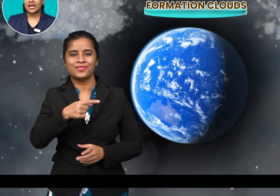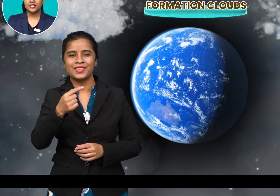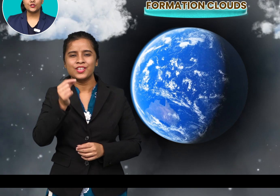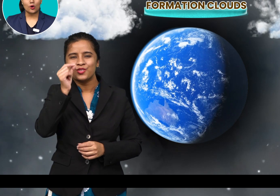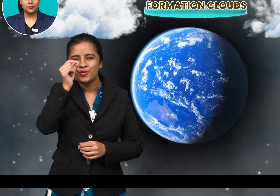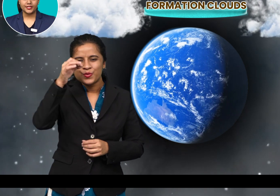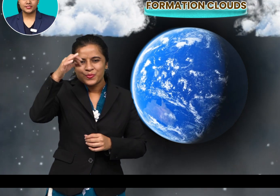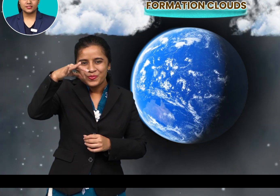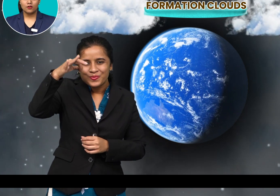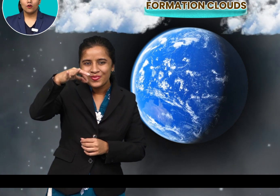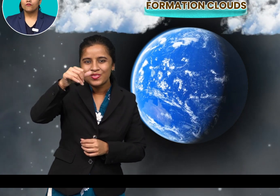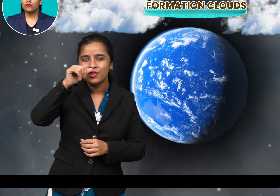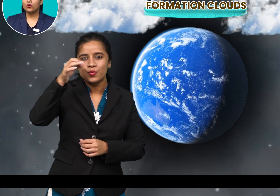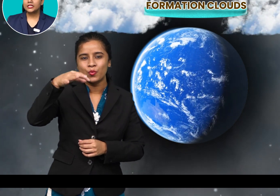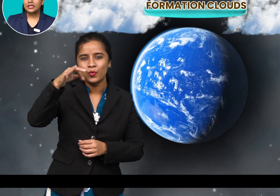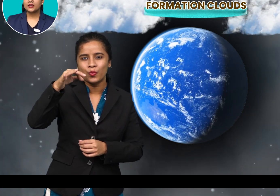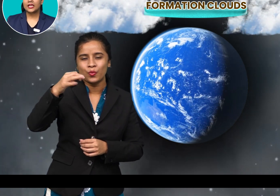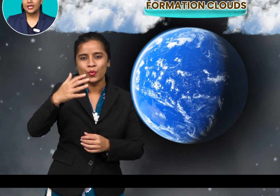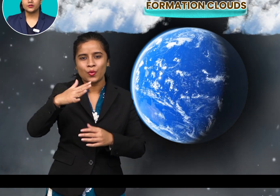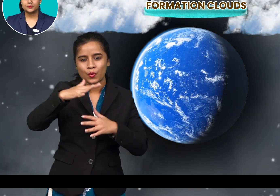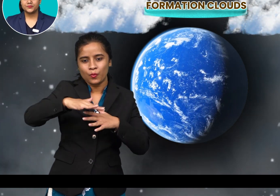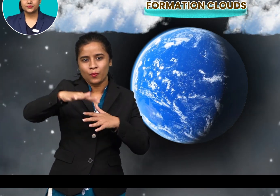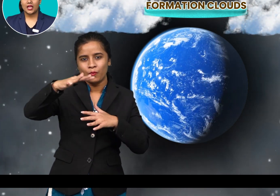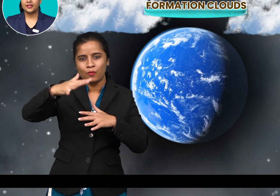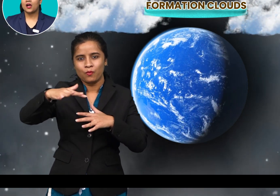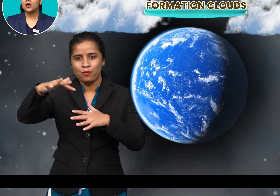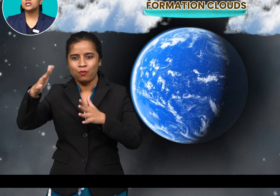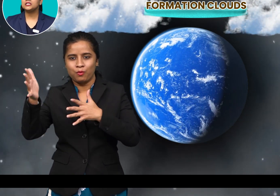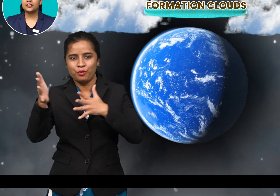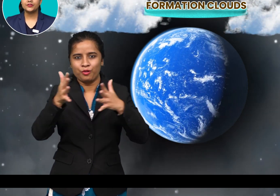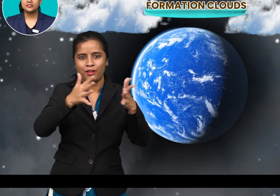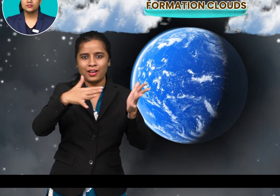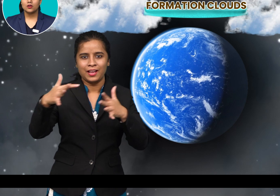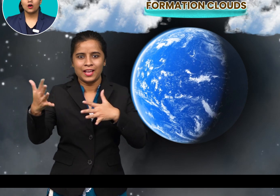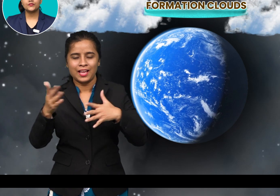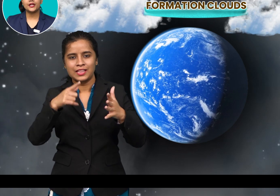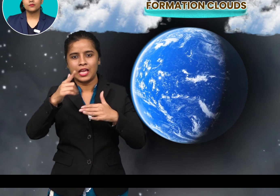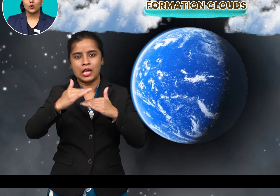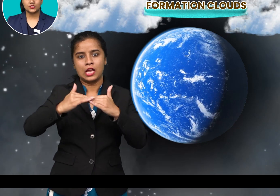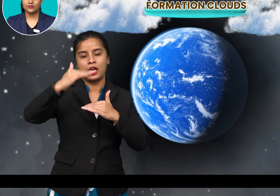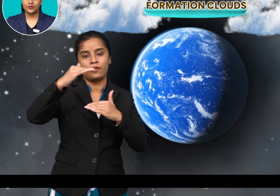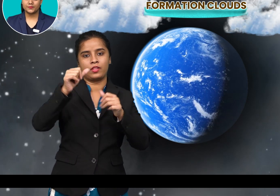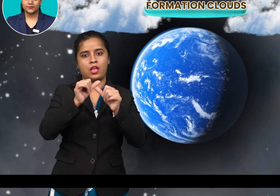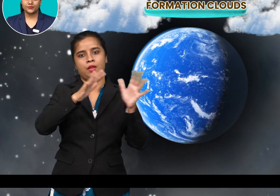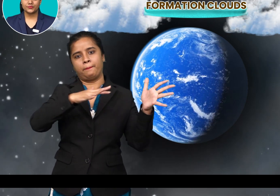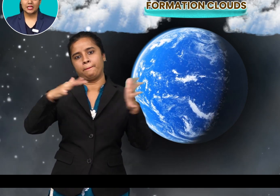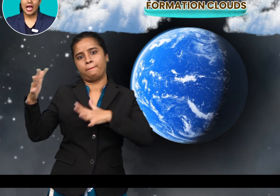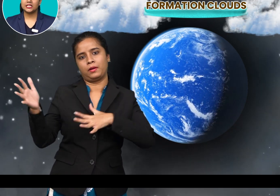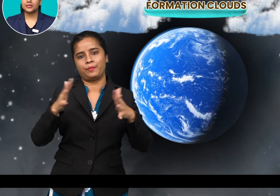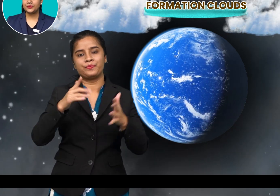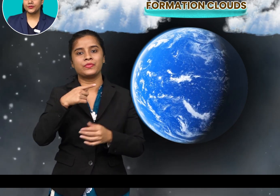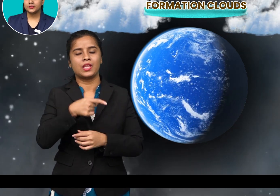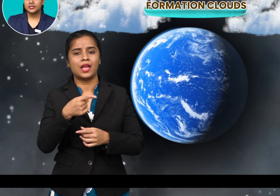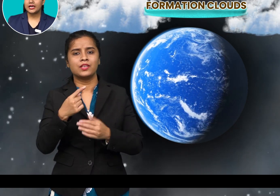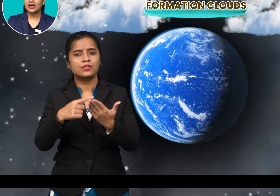These tiny droplets float in the air at higher levels of the atmosphere